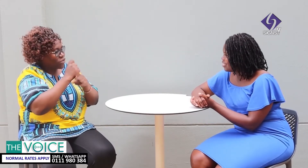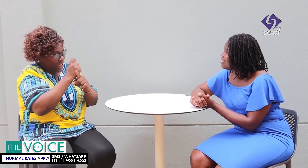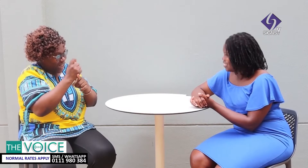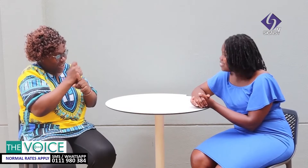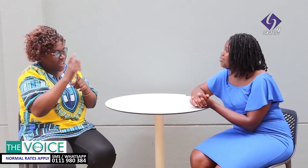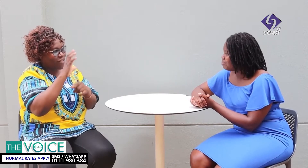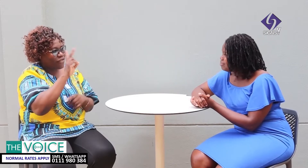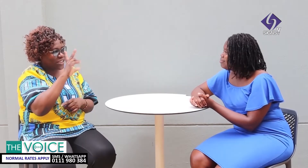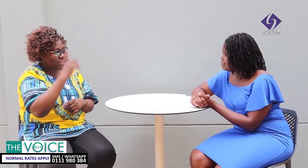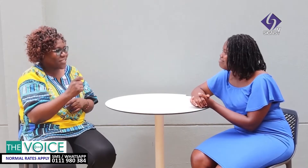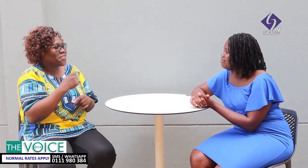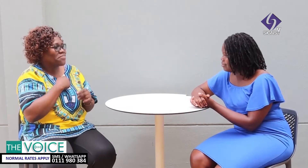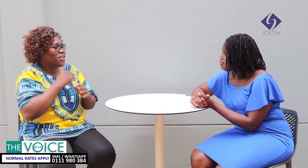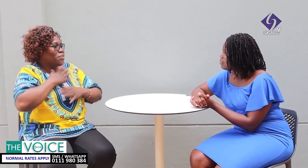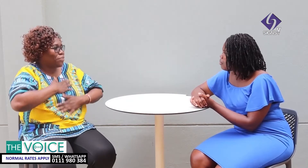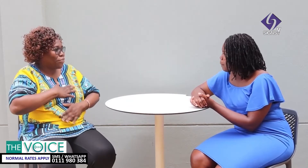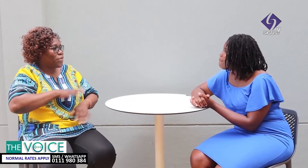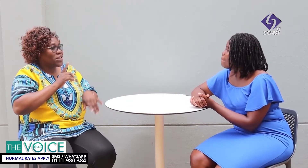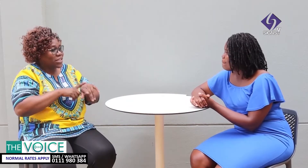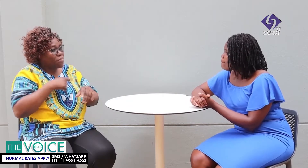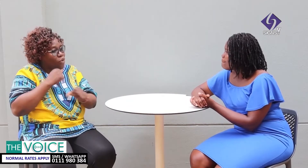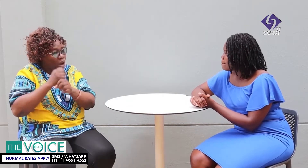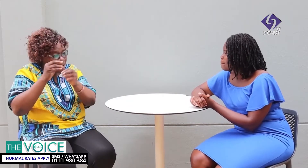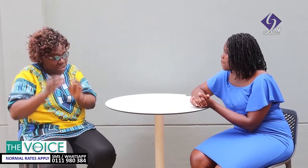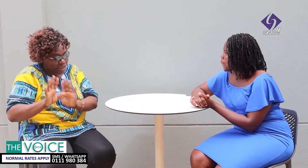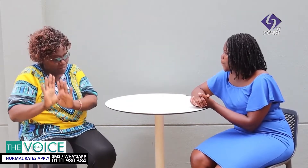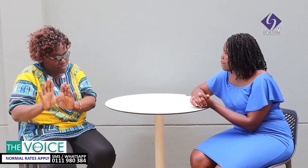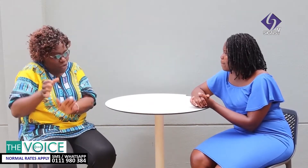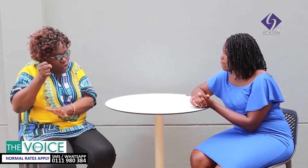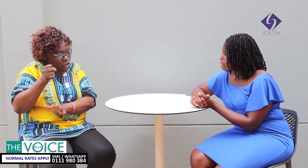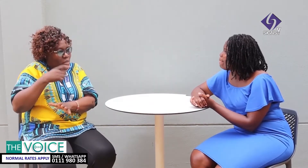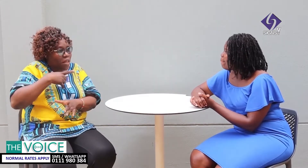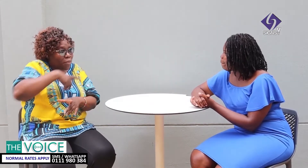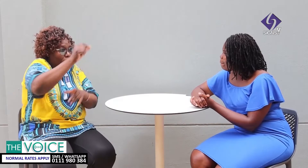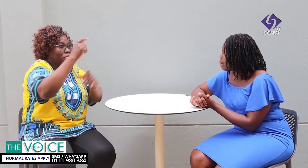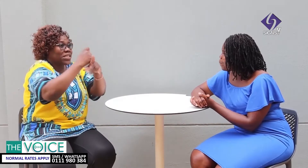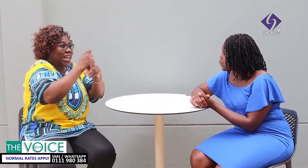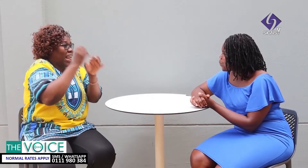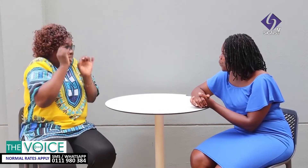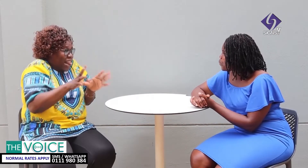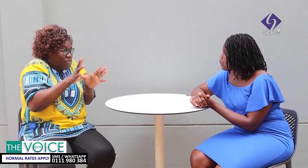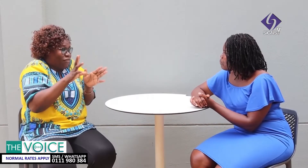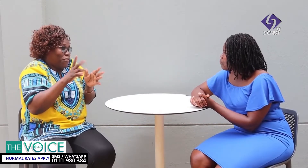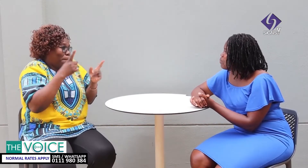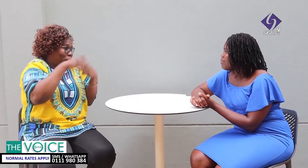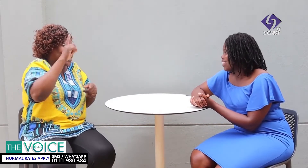side. So later I had some interviews going that were actually giving me good